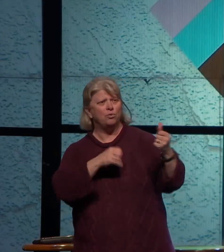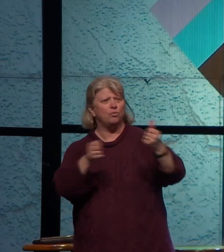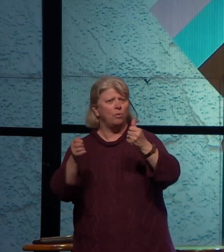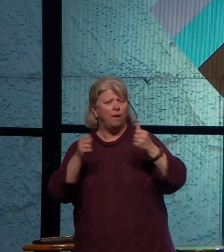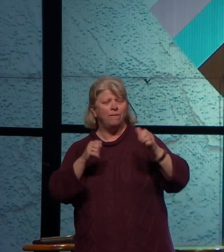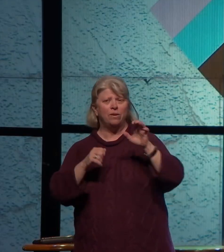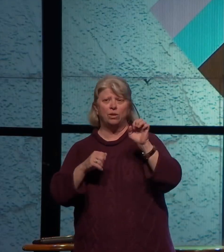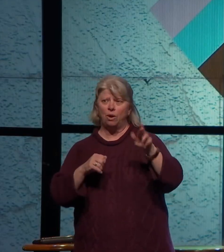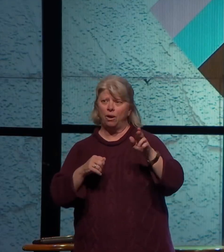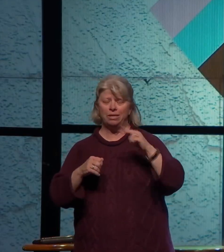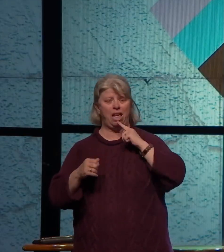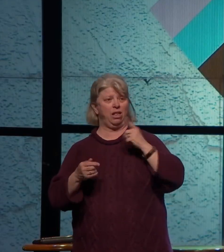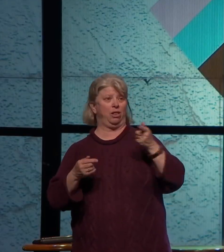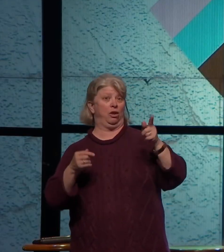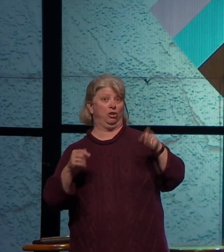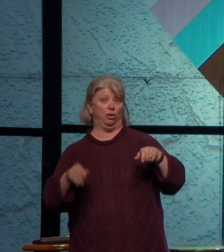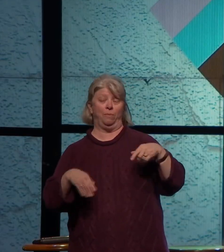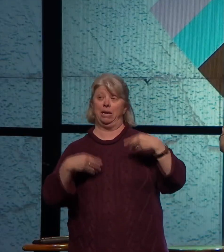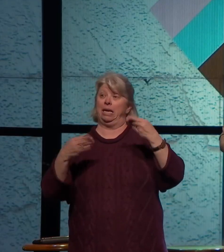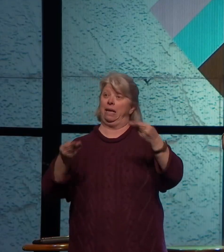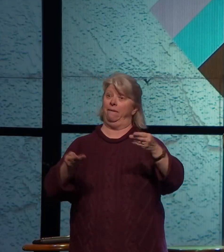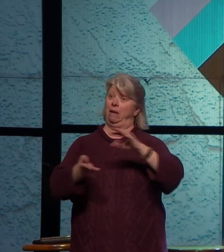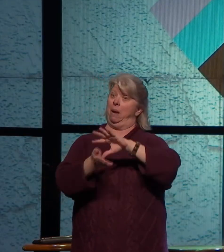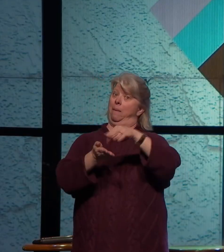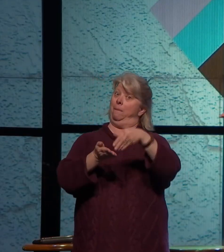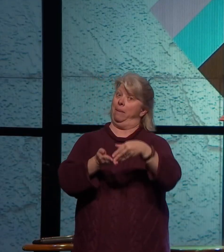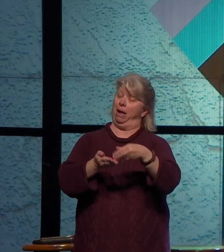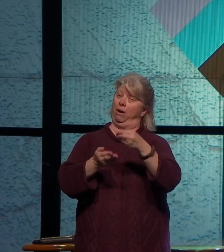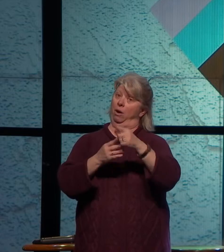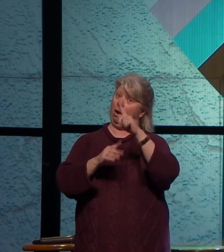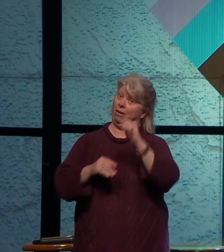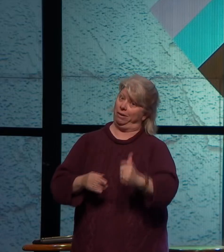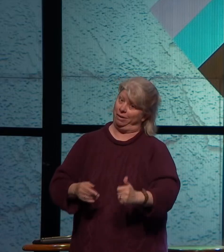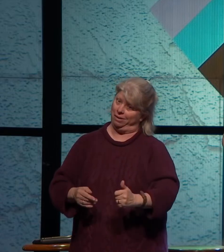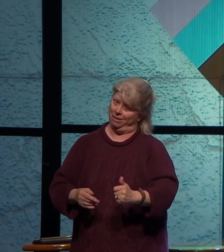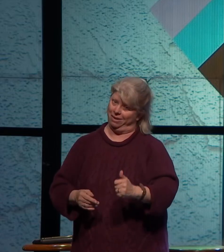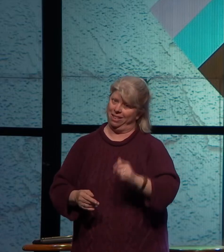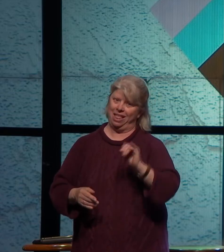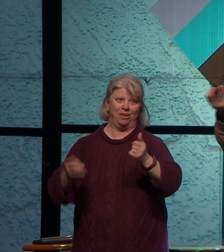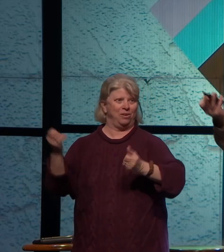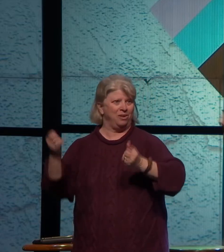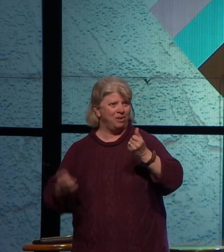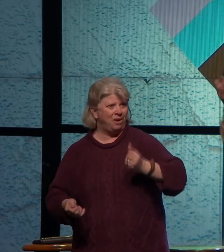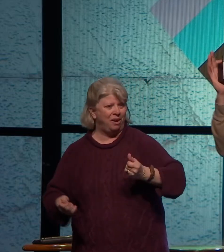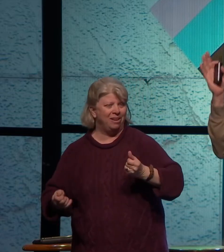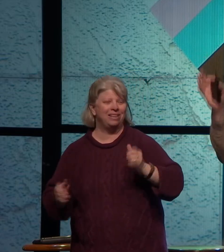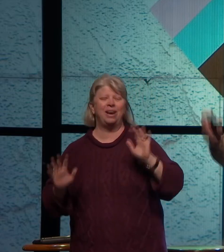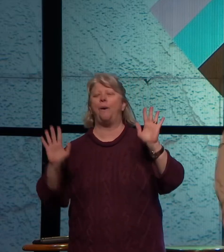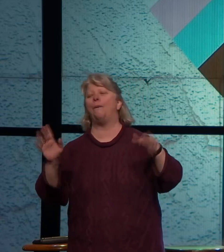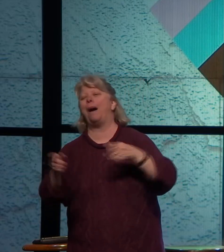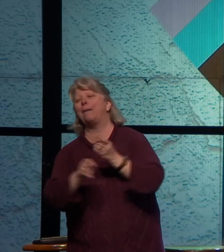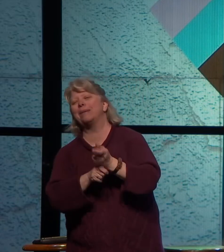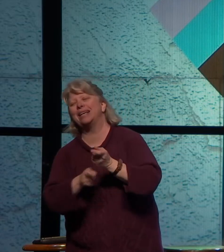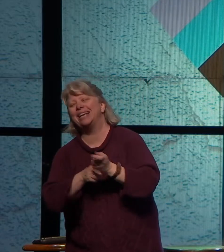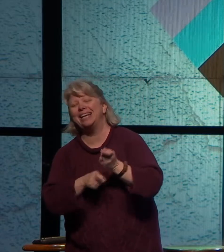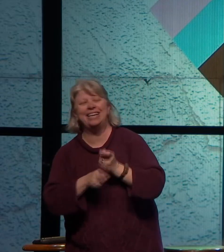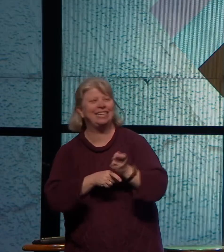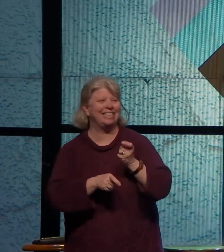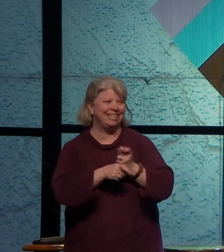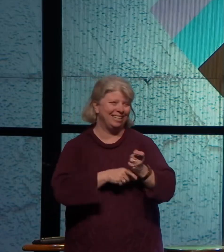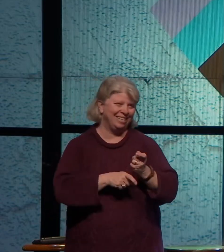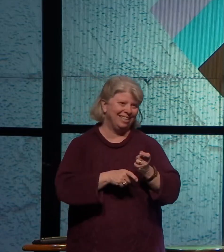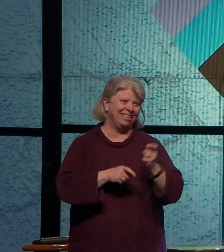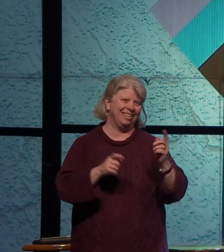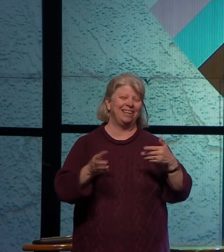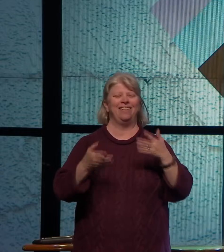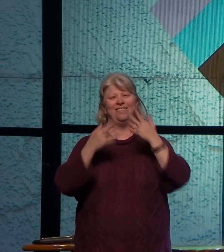certain car. And I go, well, they should be giving a certain amount in the offering with that car. And it just doesn't seem, I'm just kidding. I'm just